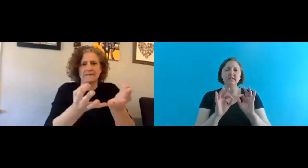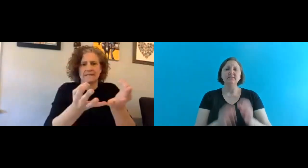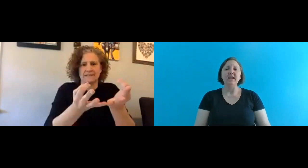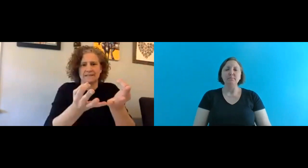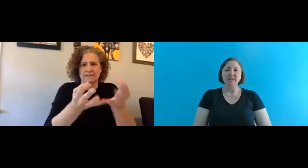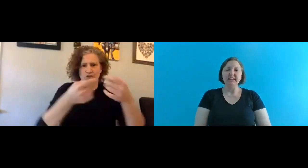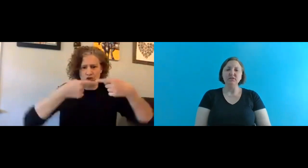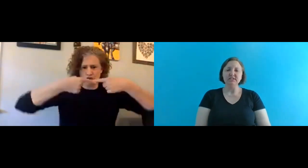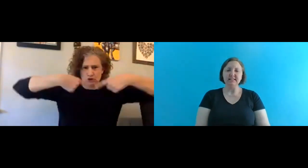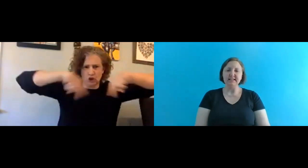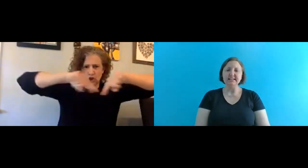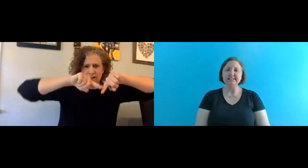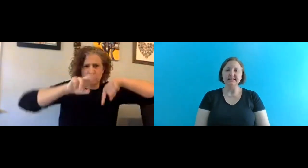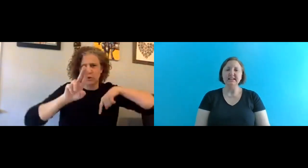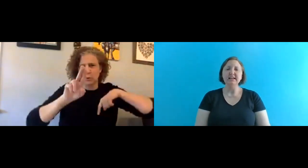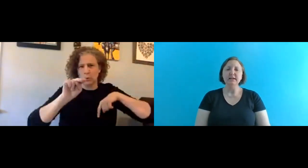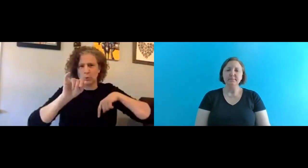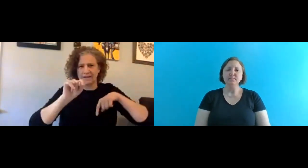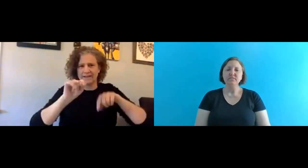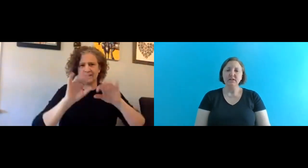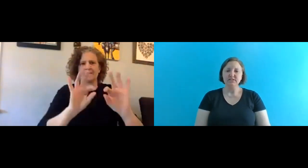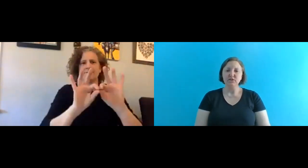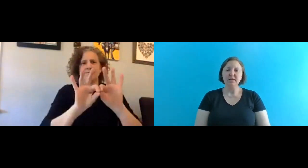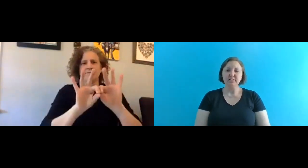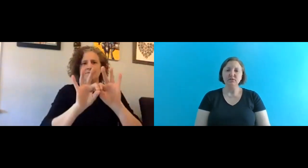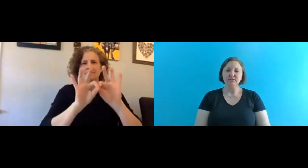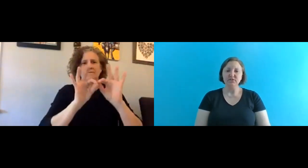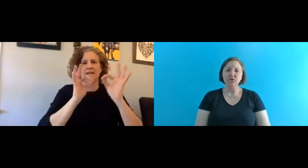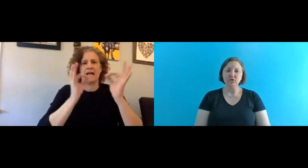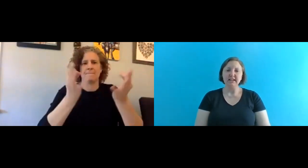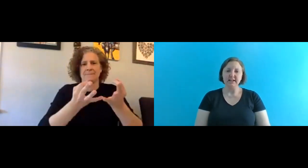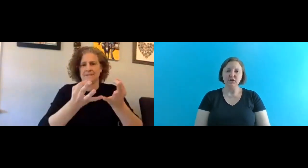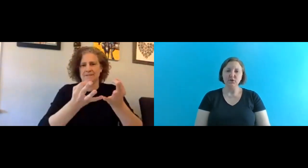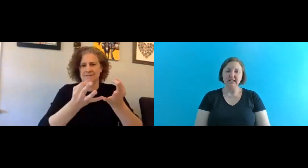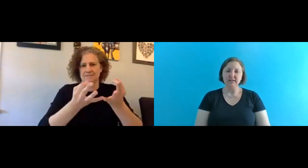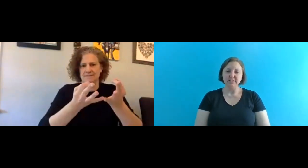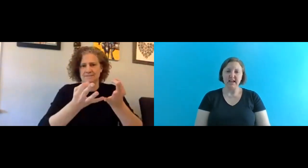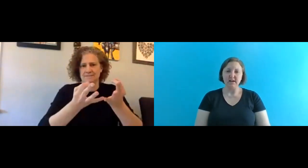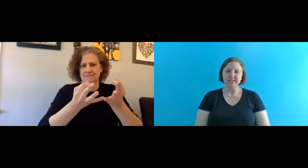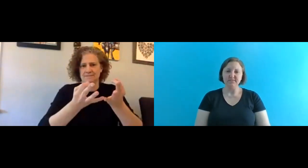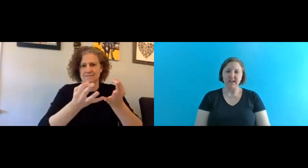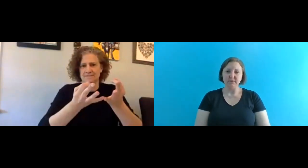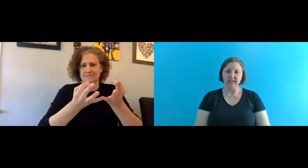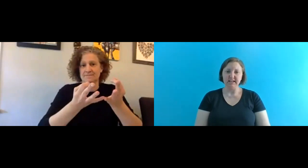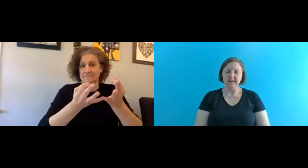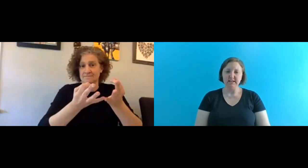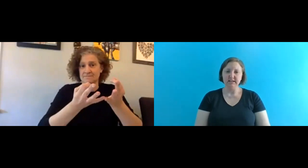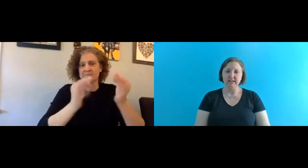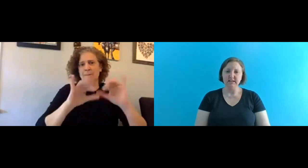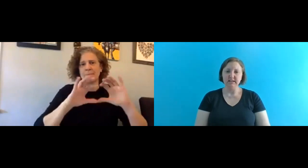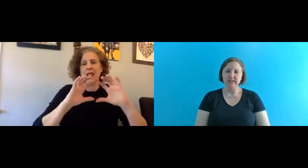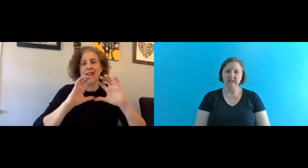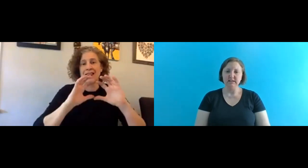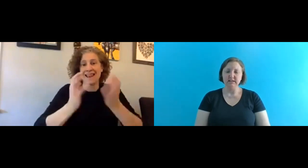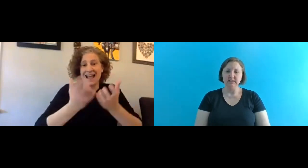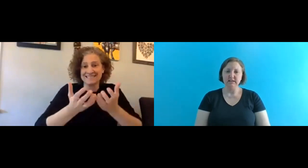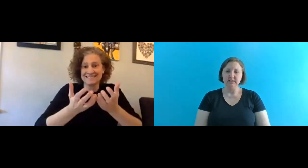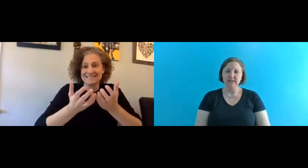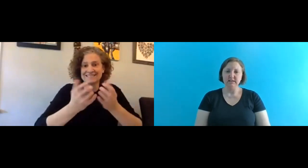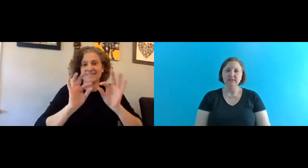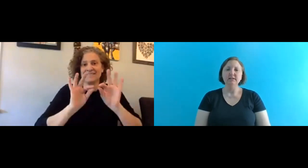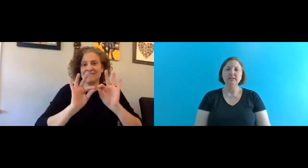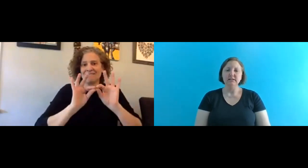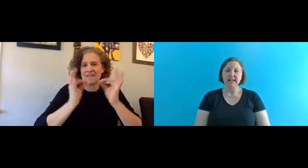Family looks like this. So you make a little circle like a unit with F, family. Right.